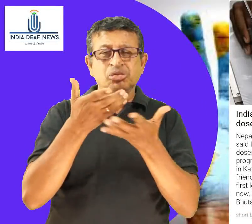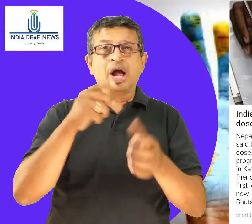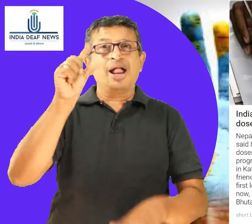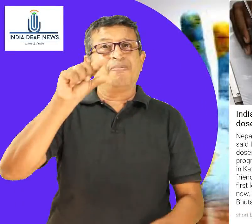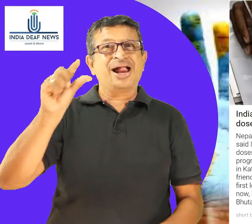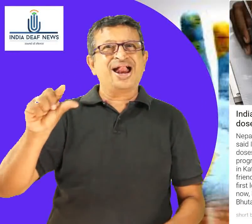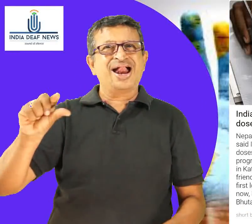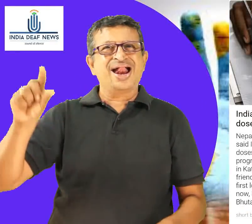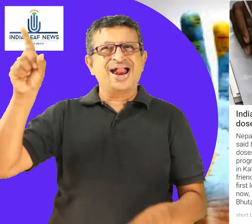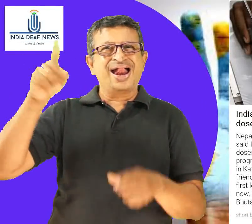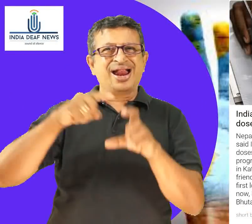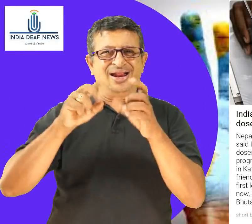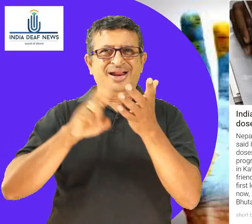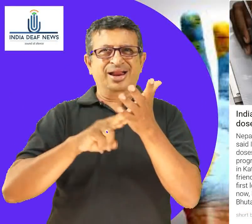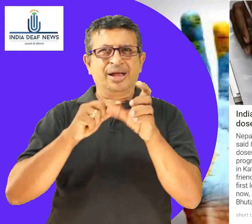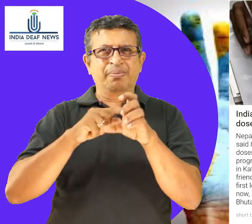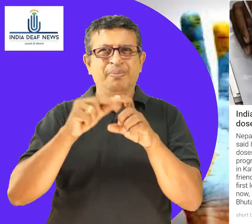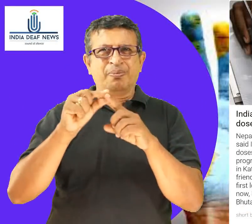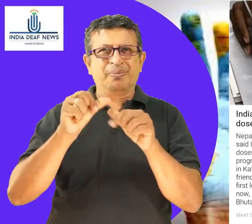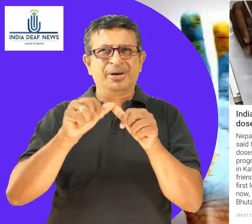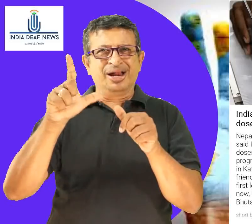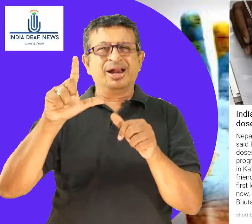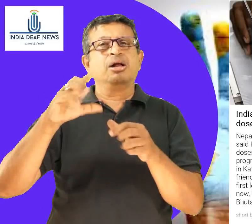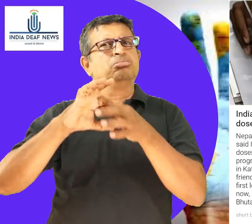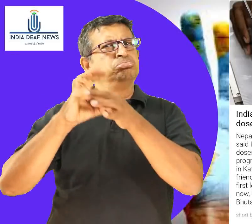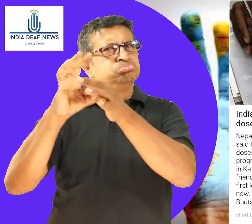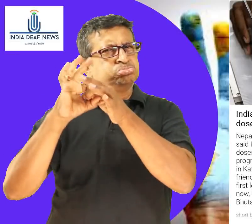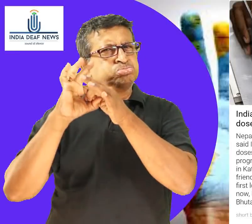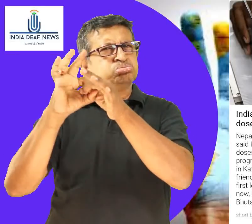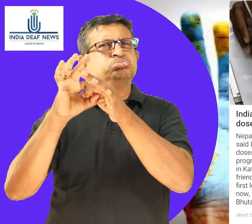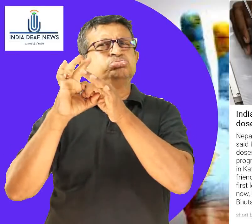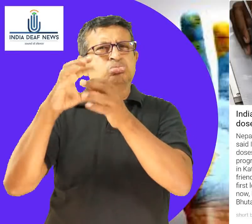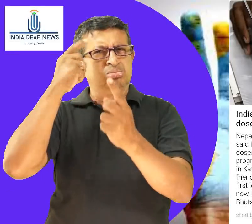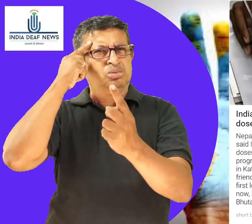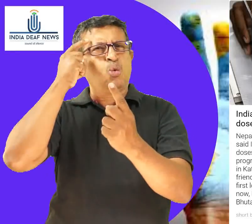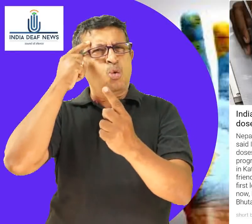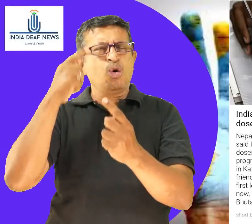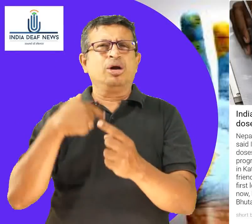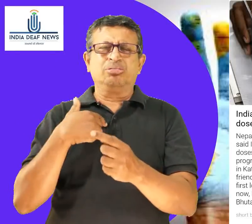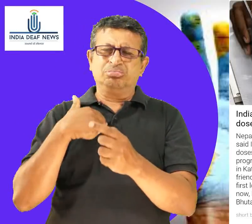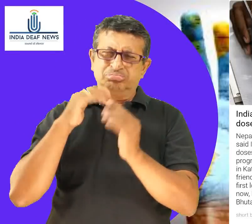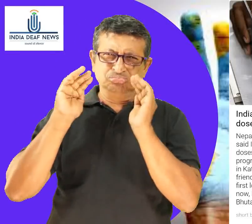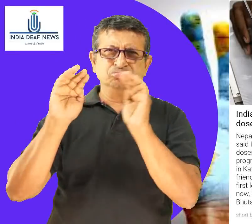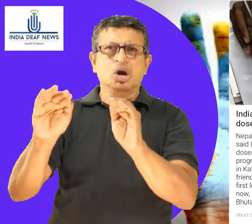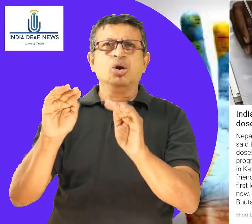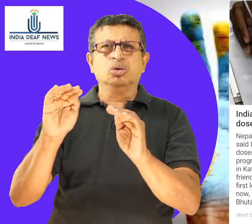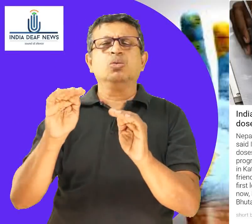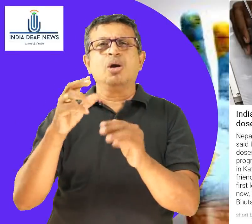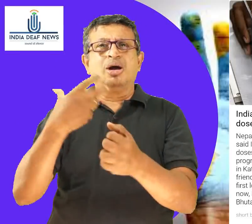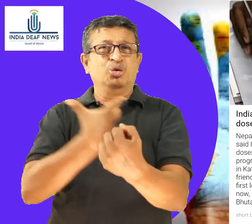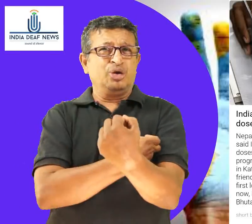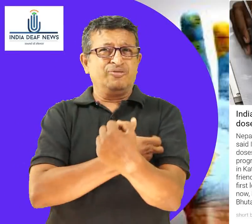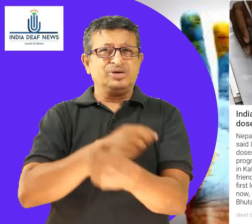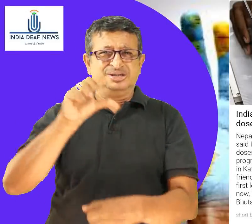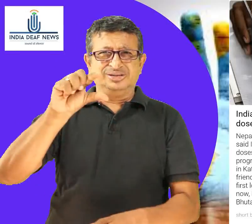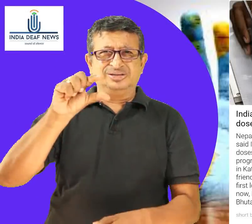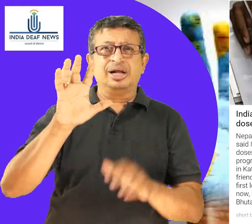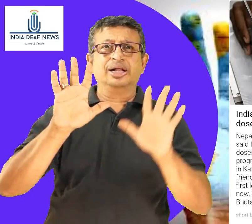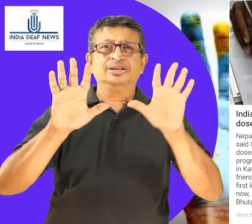India to export 10 lakh COVID-19 vaccine doses to Nepal. Nepal's Health Minister Hridayesh Tripathi has said India will export